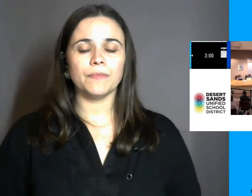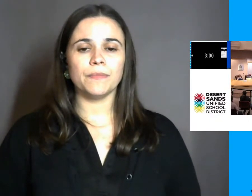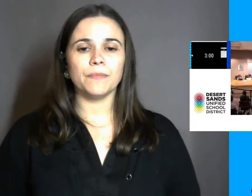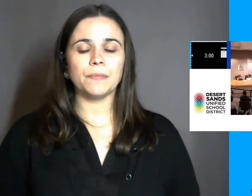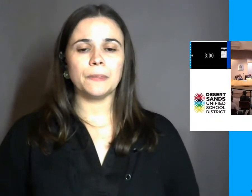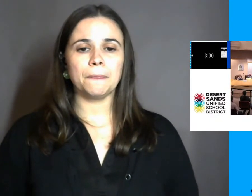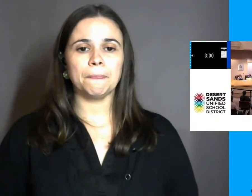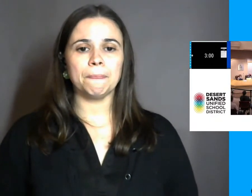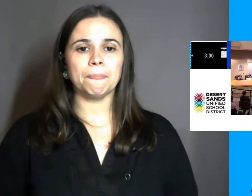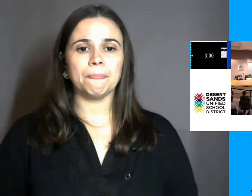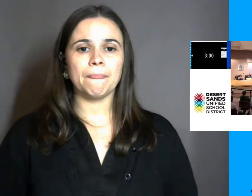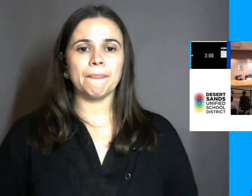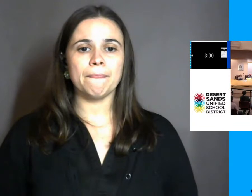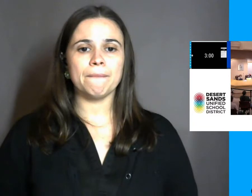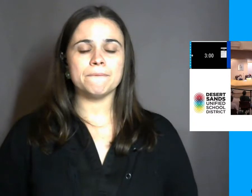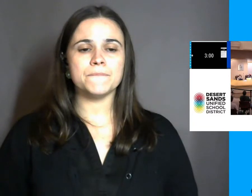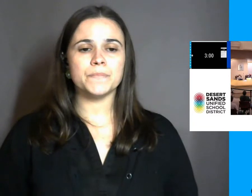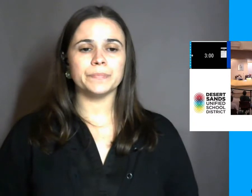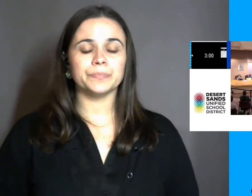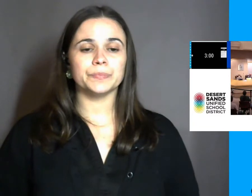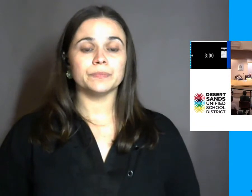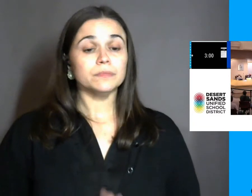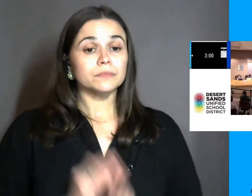communications. First will be Nicholas Rose.